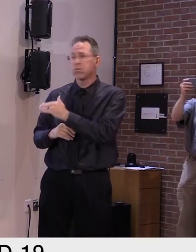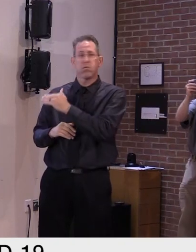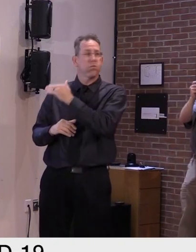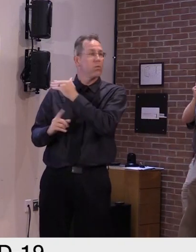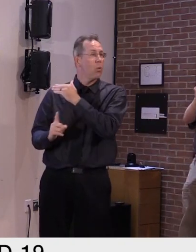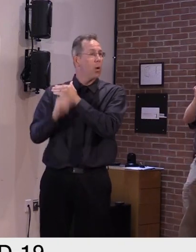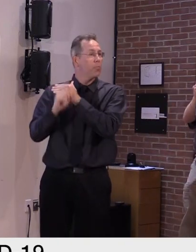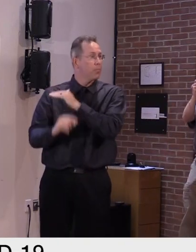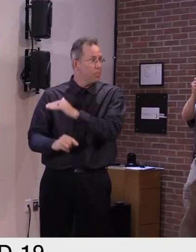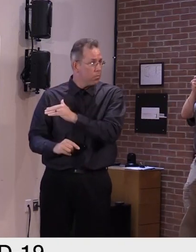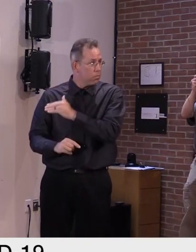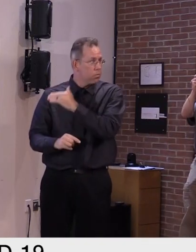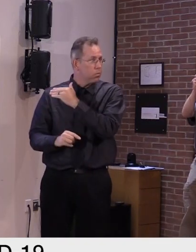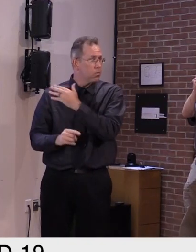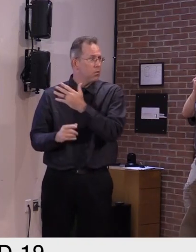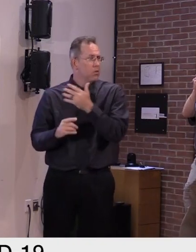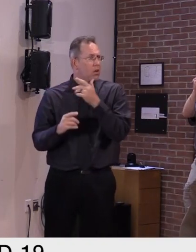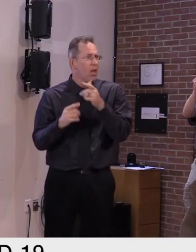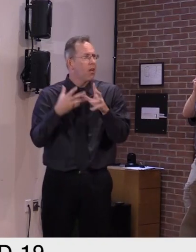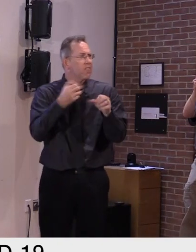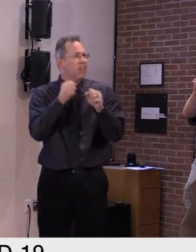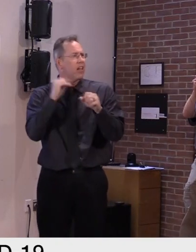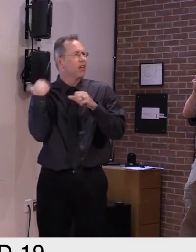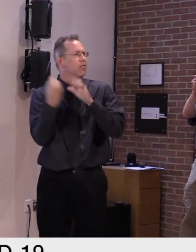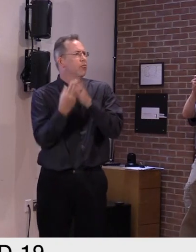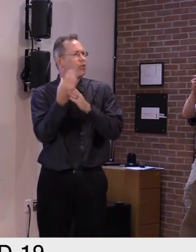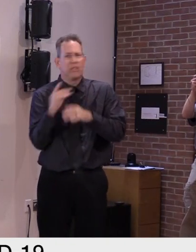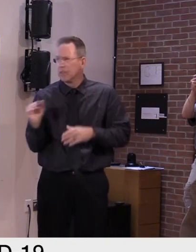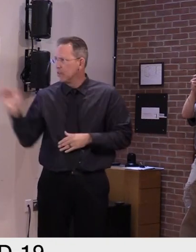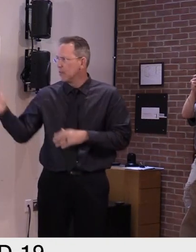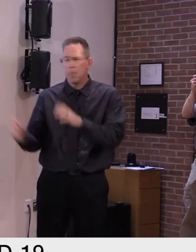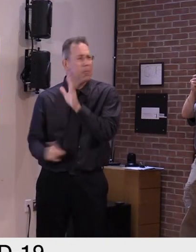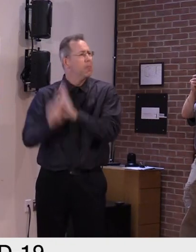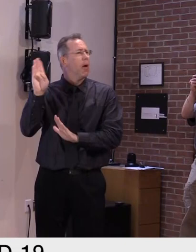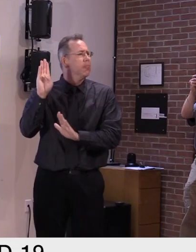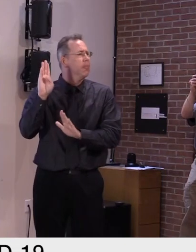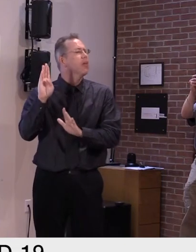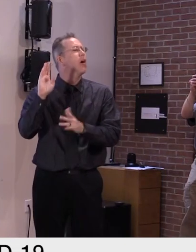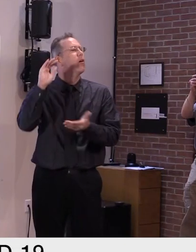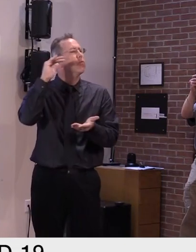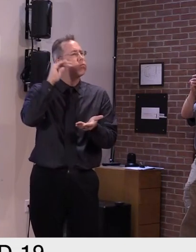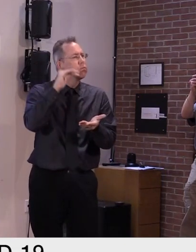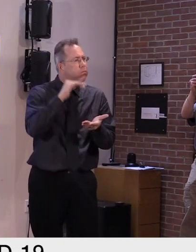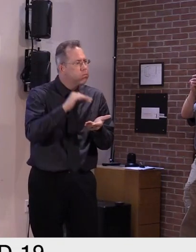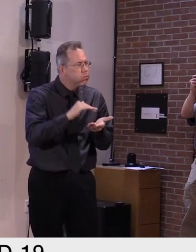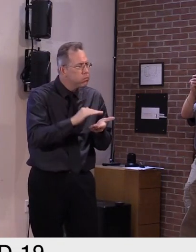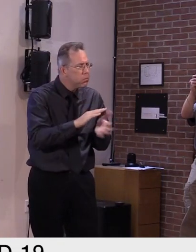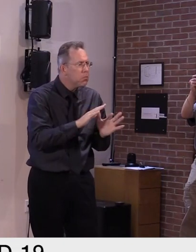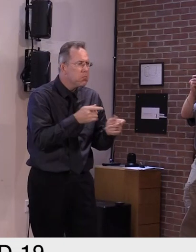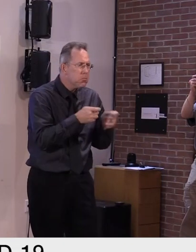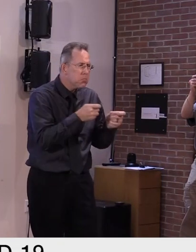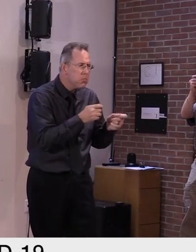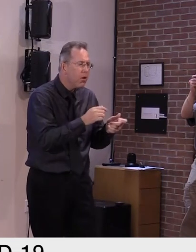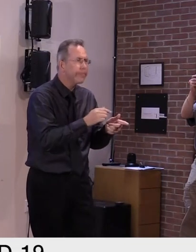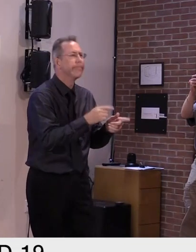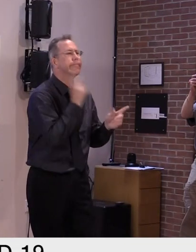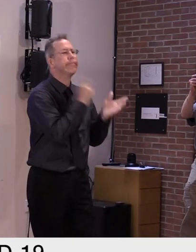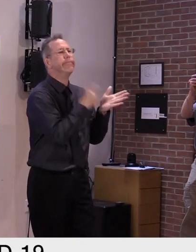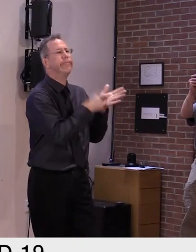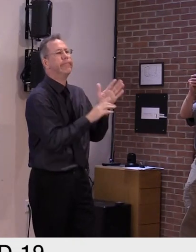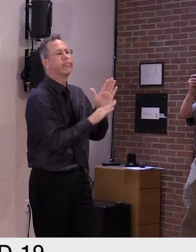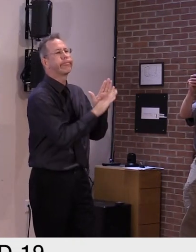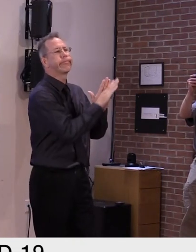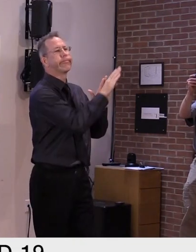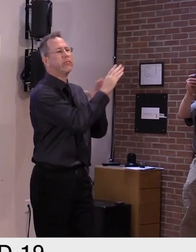of the pandemic when things took off quite quickly across the region and also in Vermont. Turning to the next